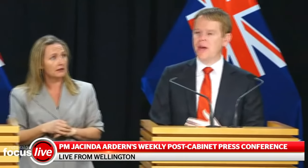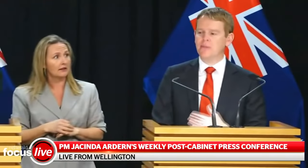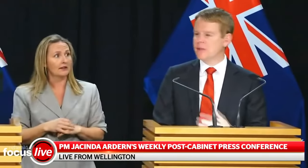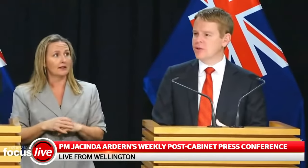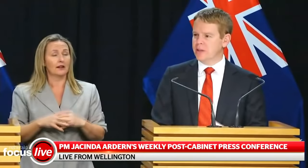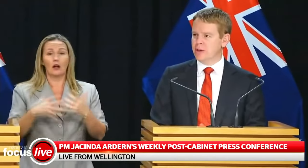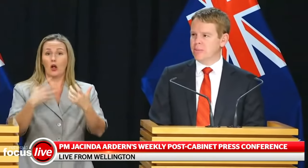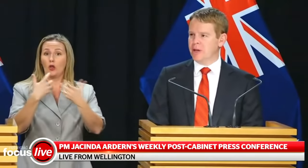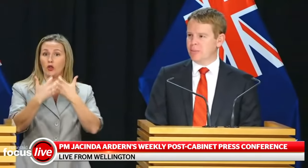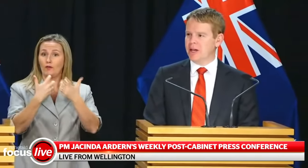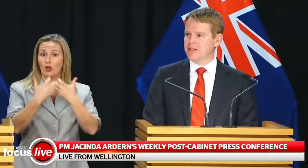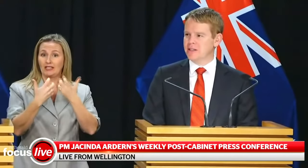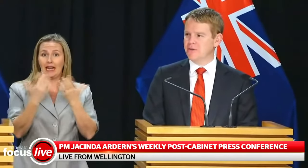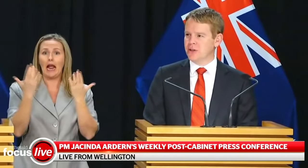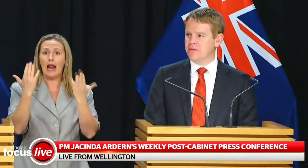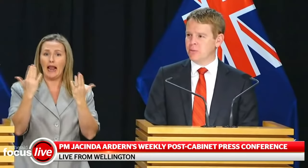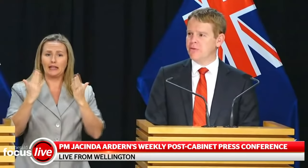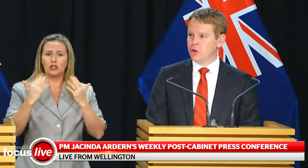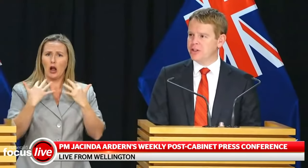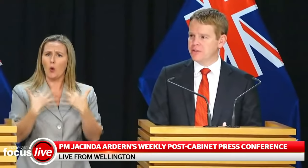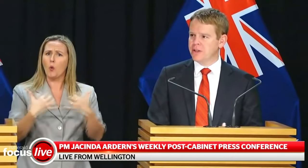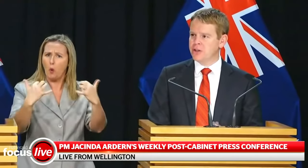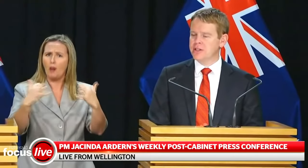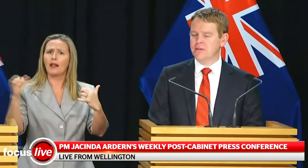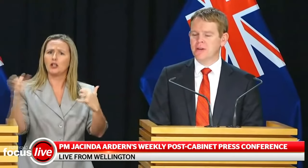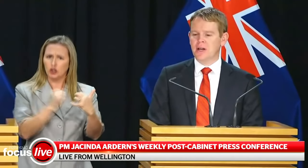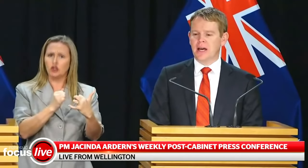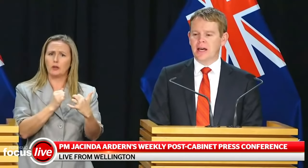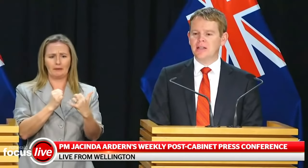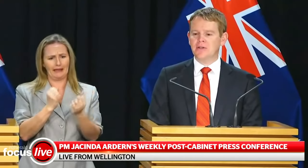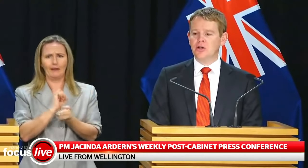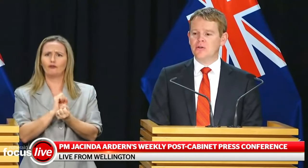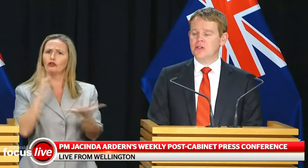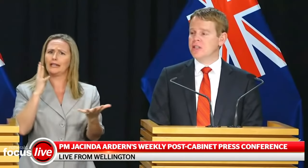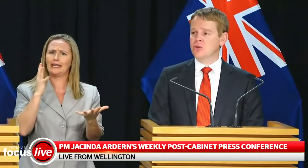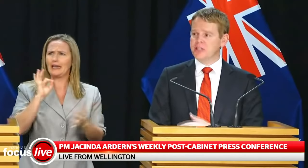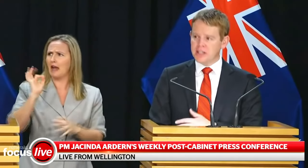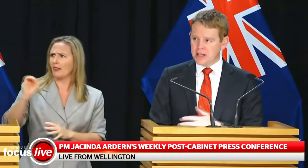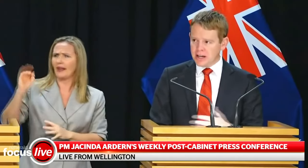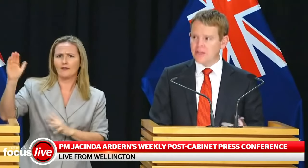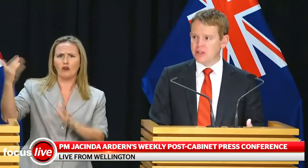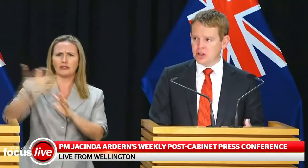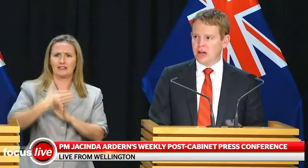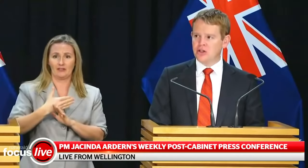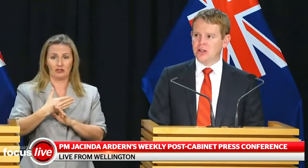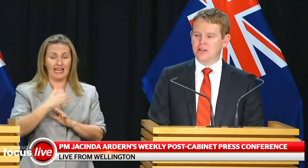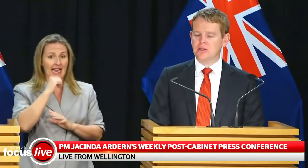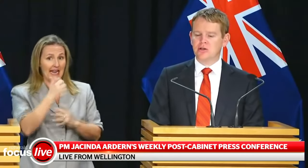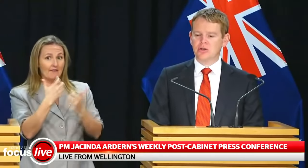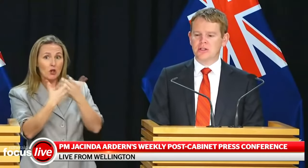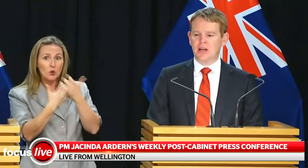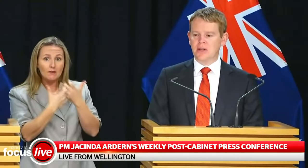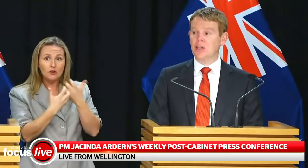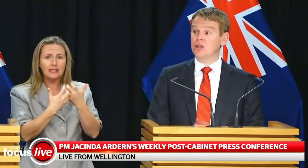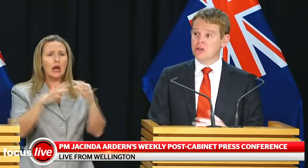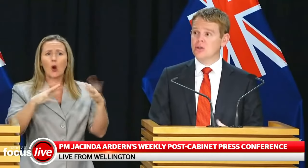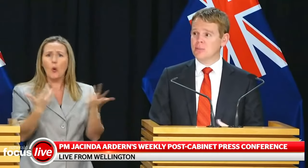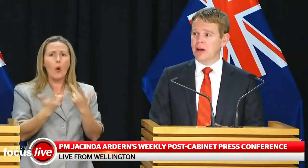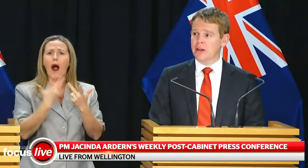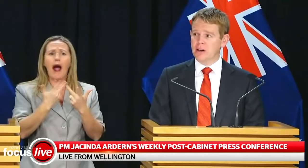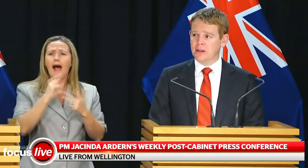should absolutely be a place that's free from foreign interference. If any of the universities, or indeed any other educational institutions, have